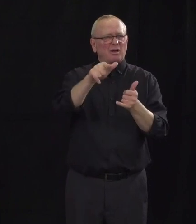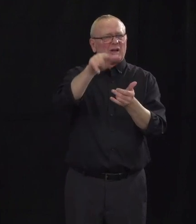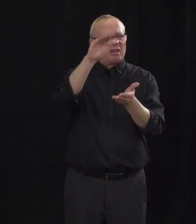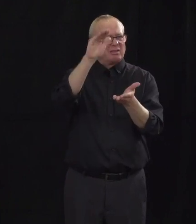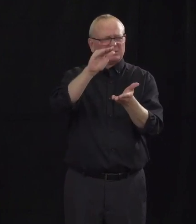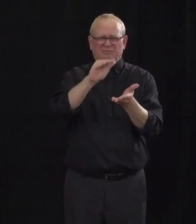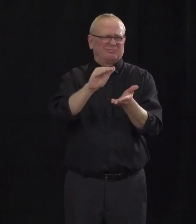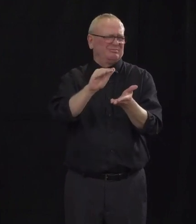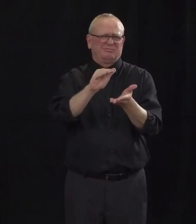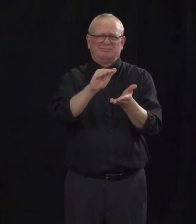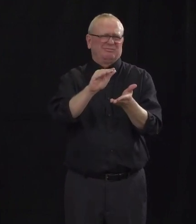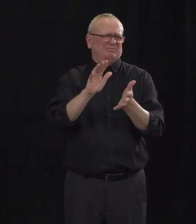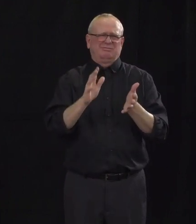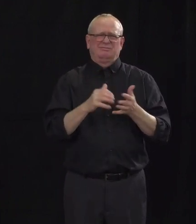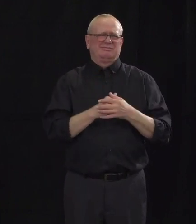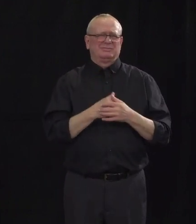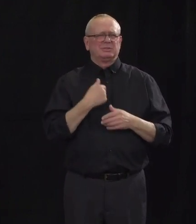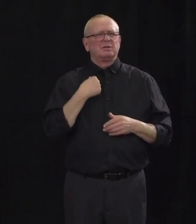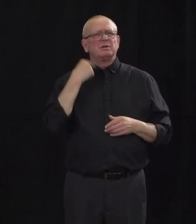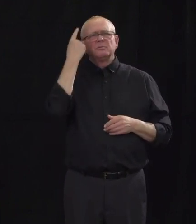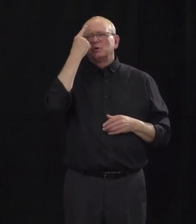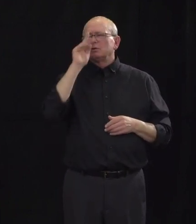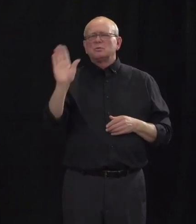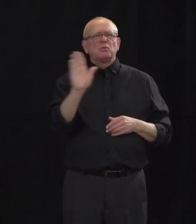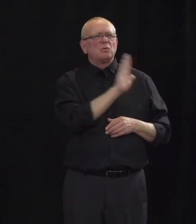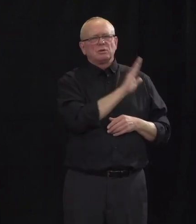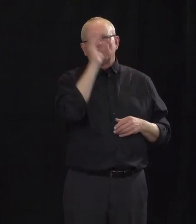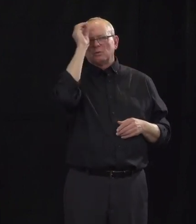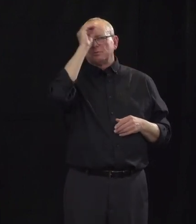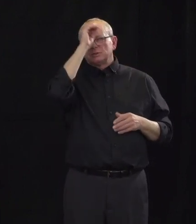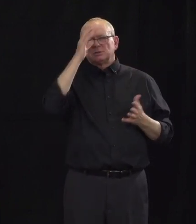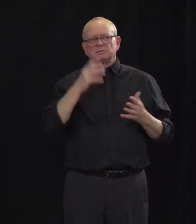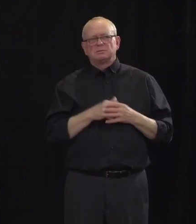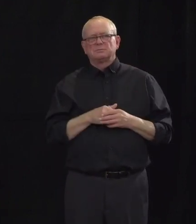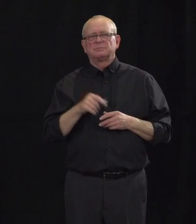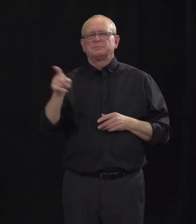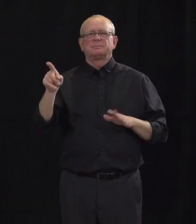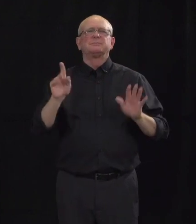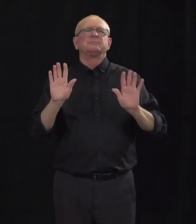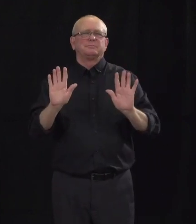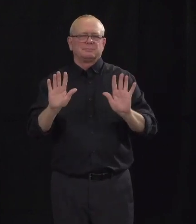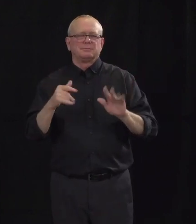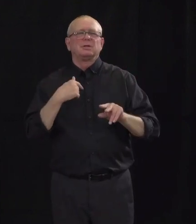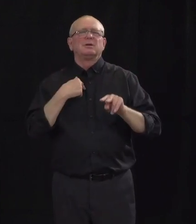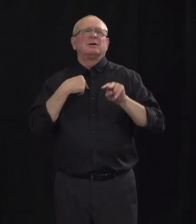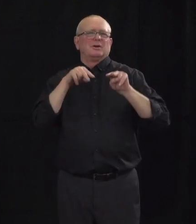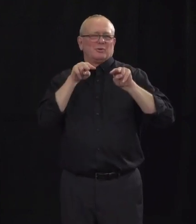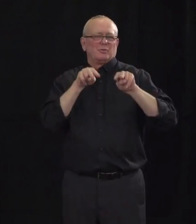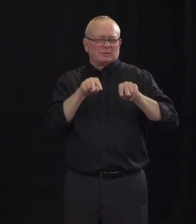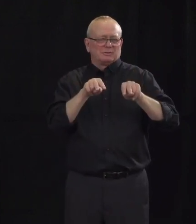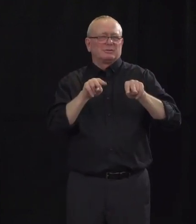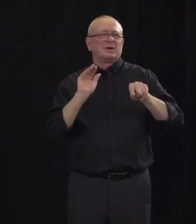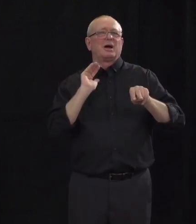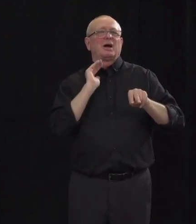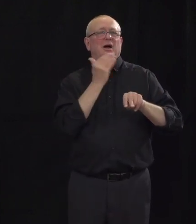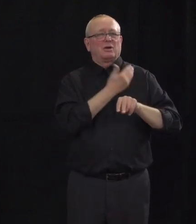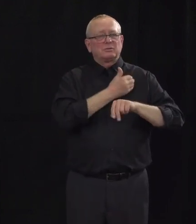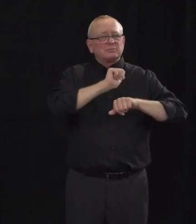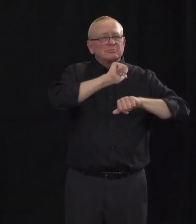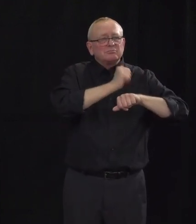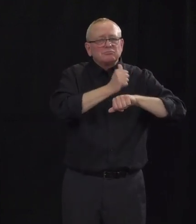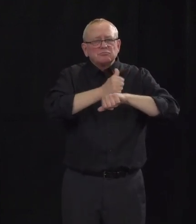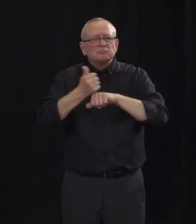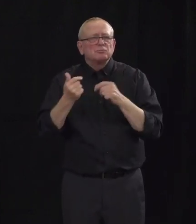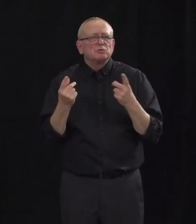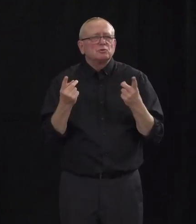now quite restrictive measures. We will continue to watch the impact of those measures, watch our community transmission. We've